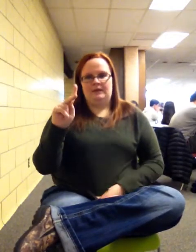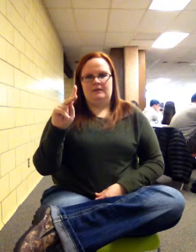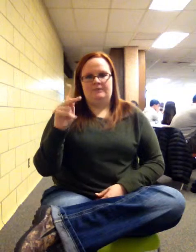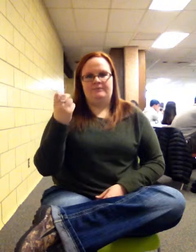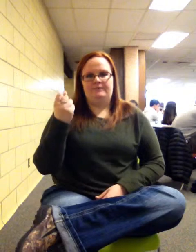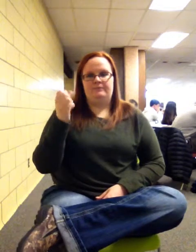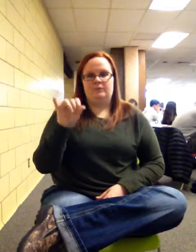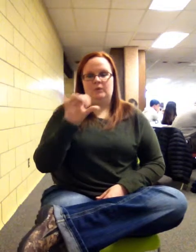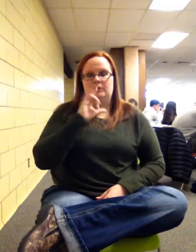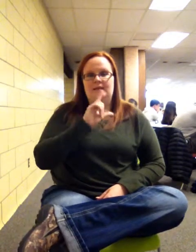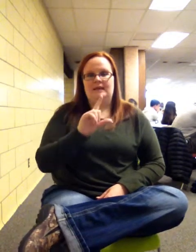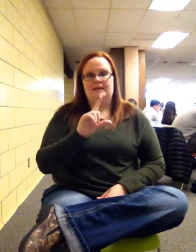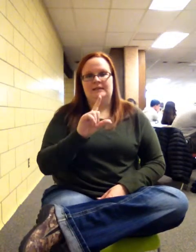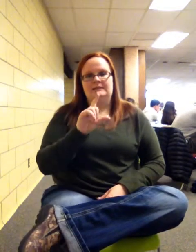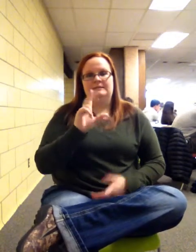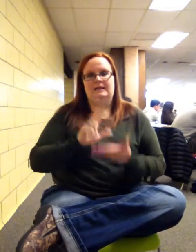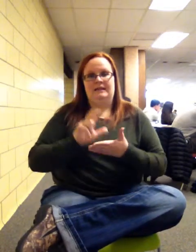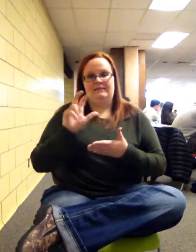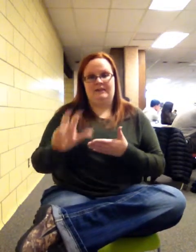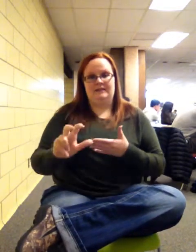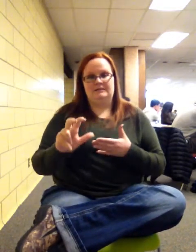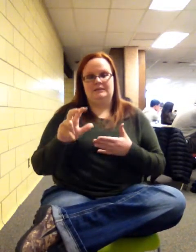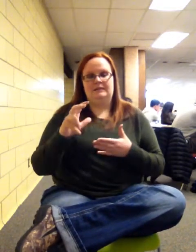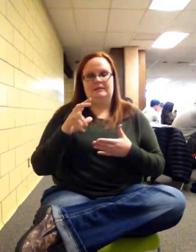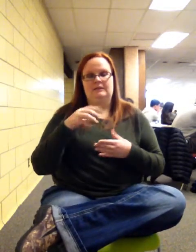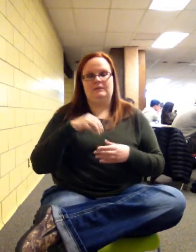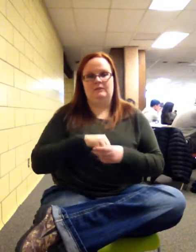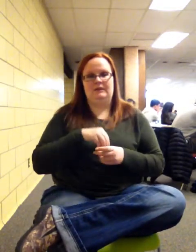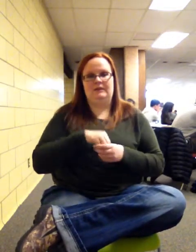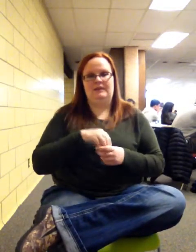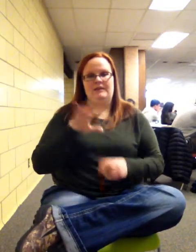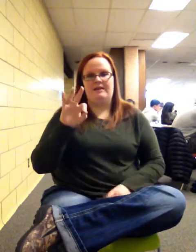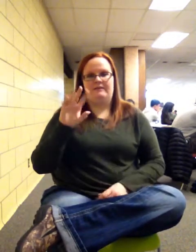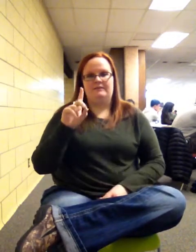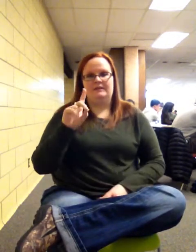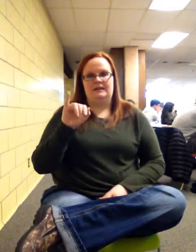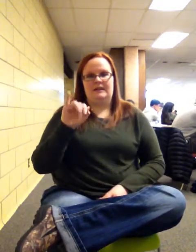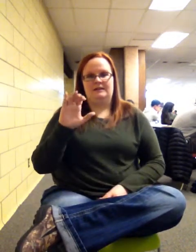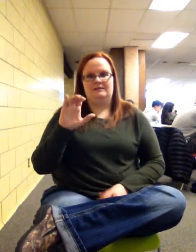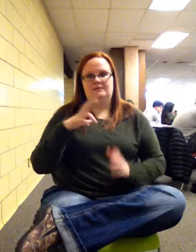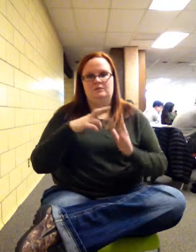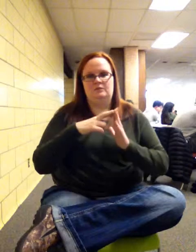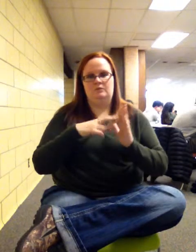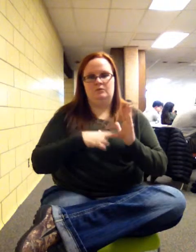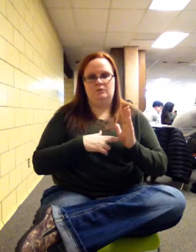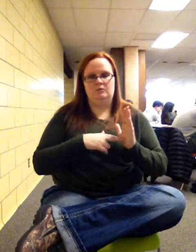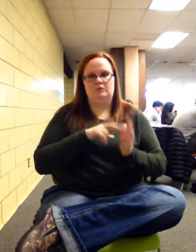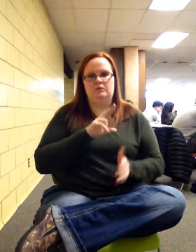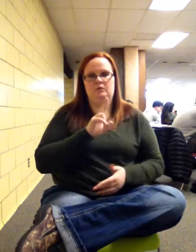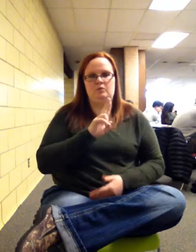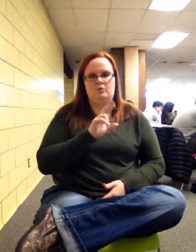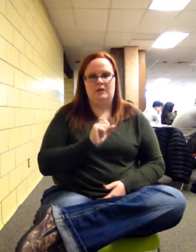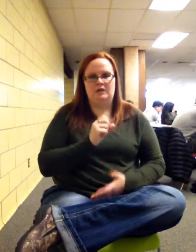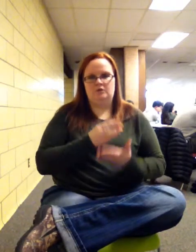that's investing within the FDIC rule, so U.S. Treasury Security type thing, or at least backed by the